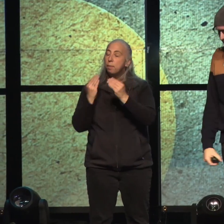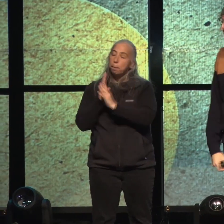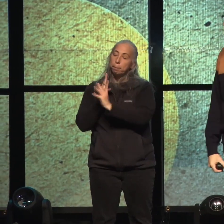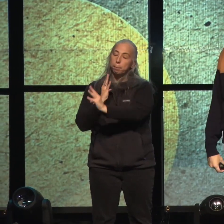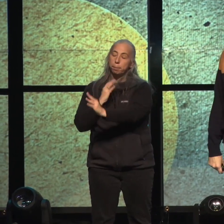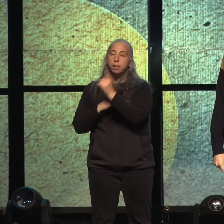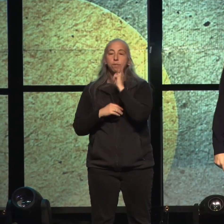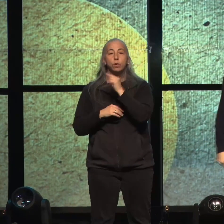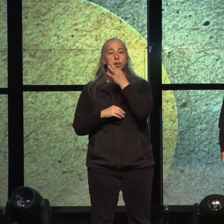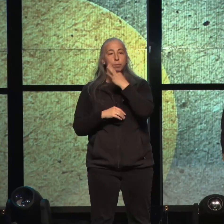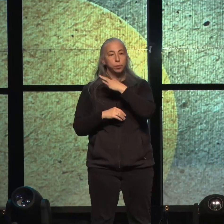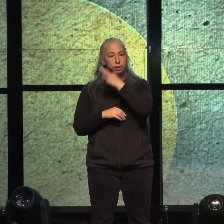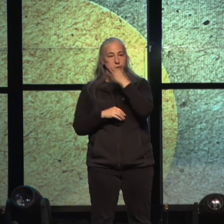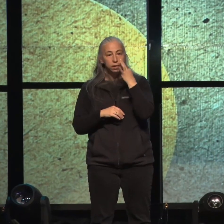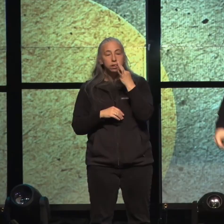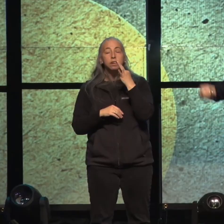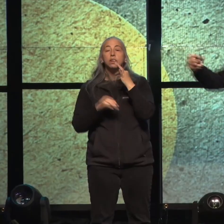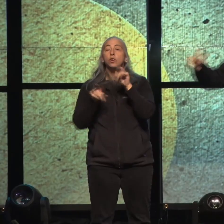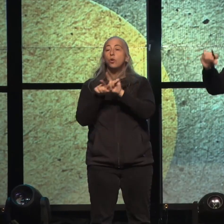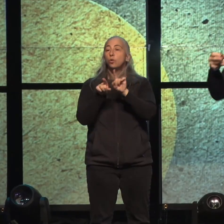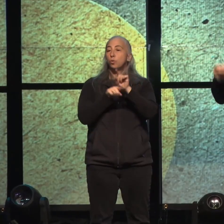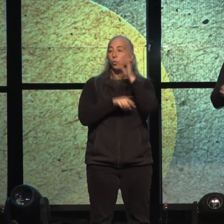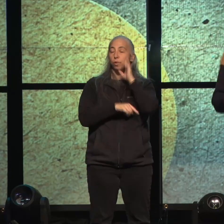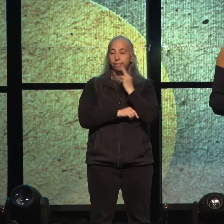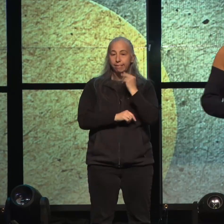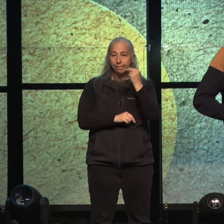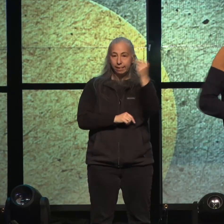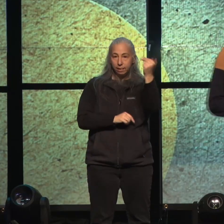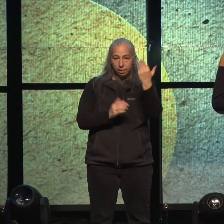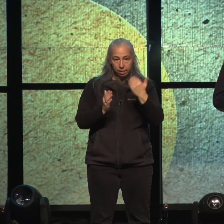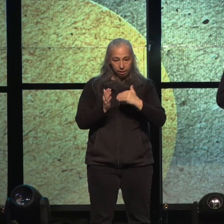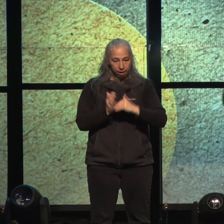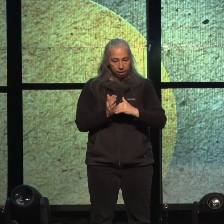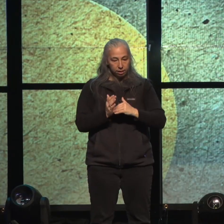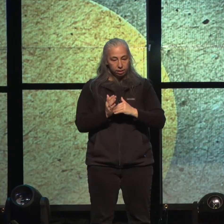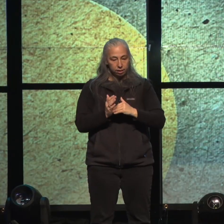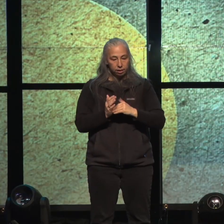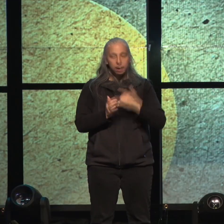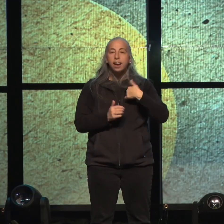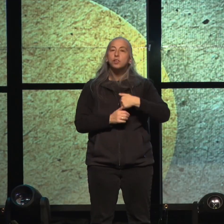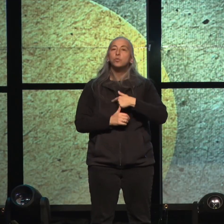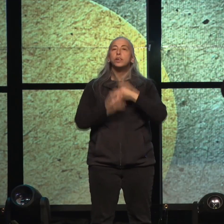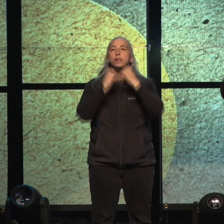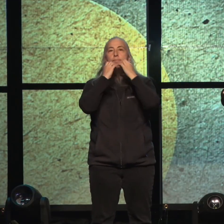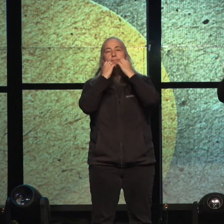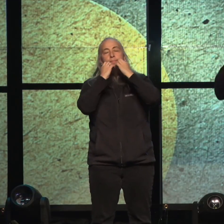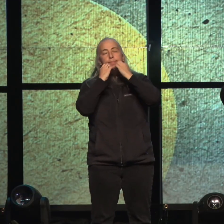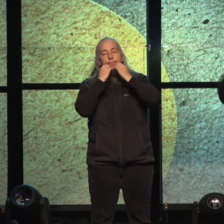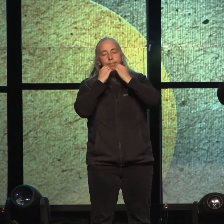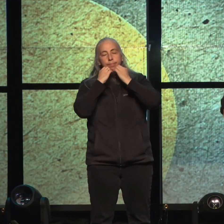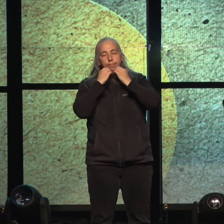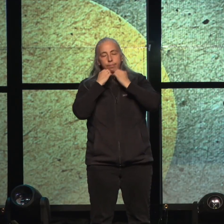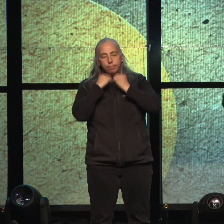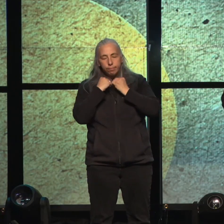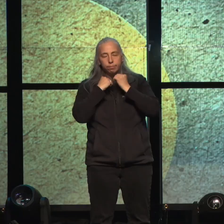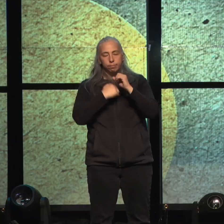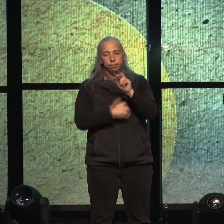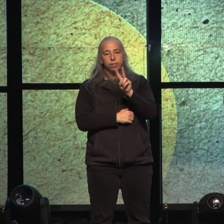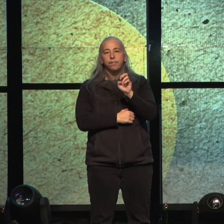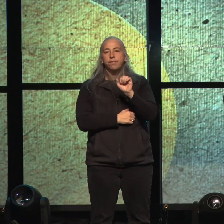today together as we embrace this value that is so urgently